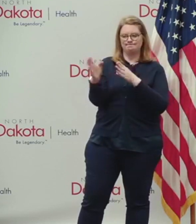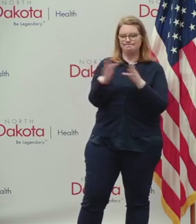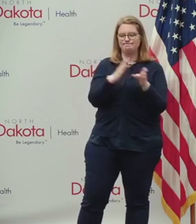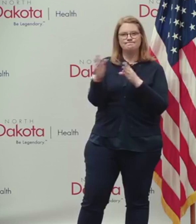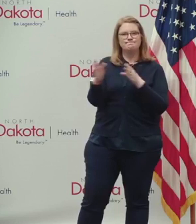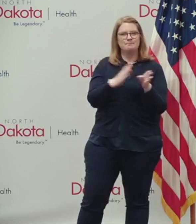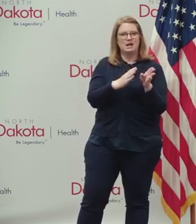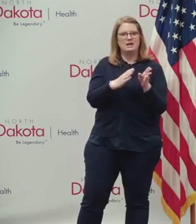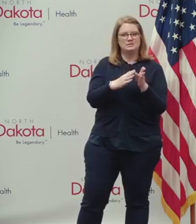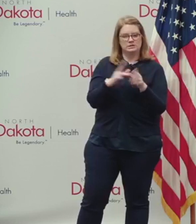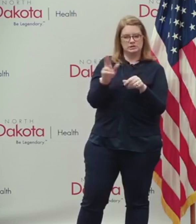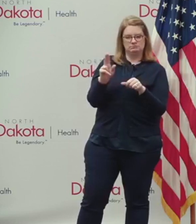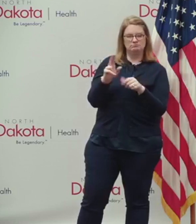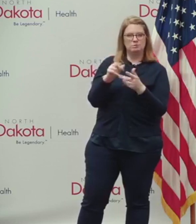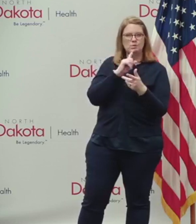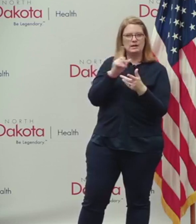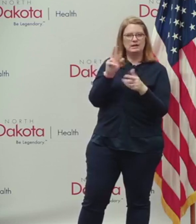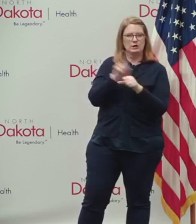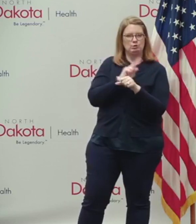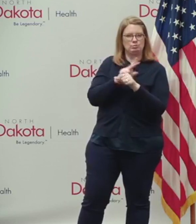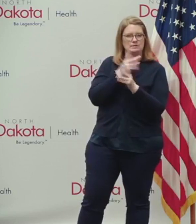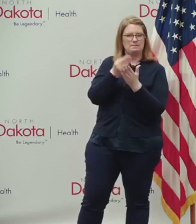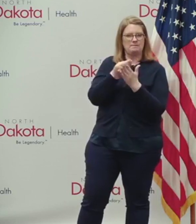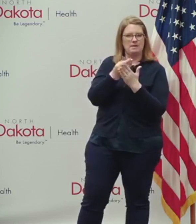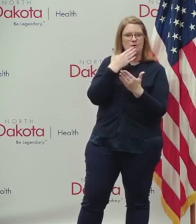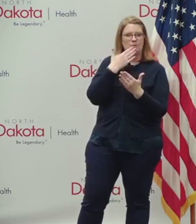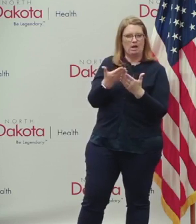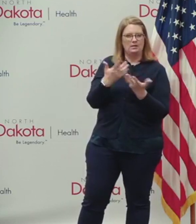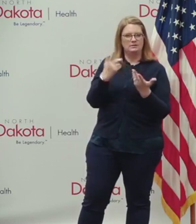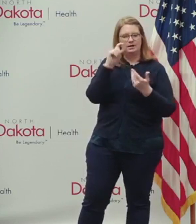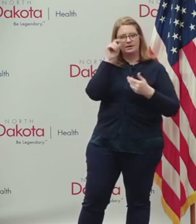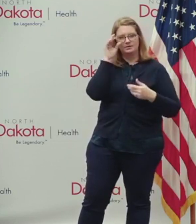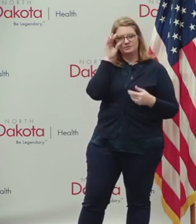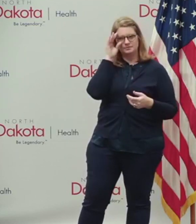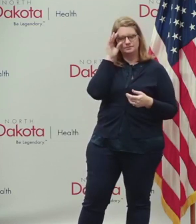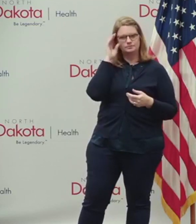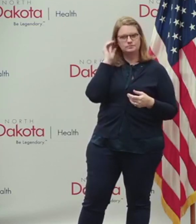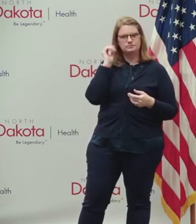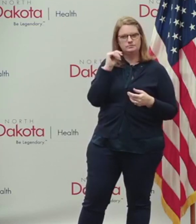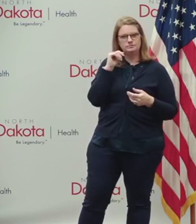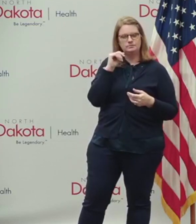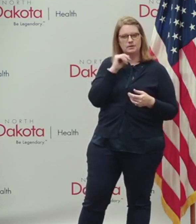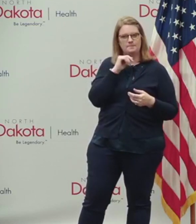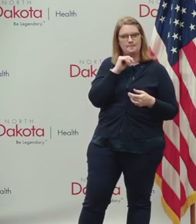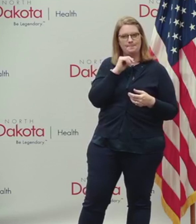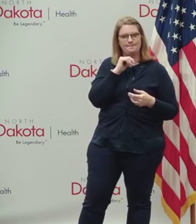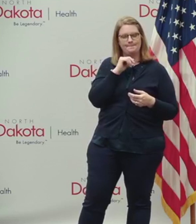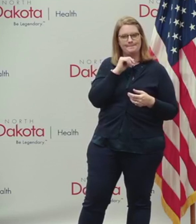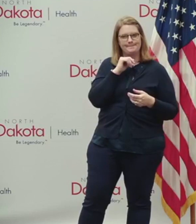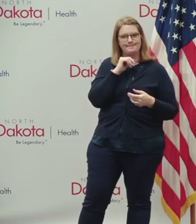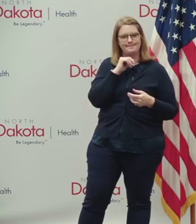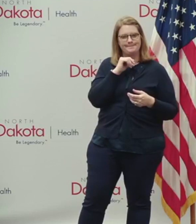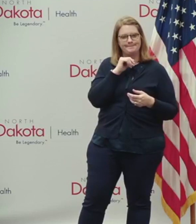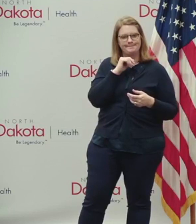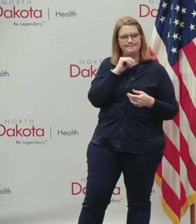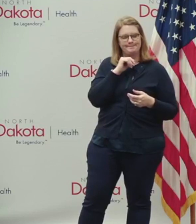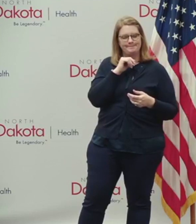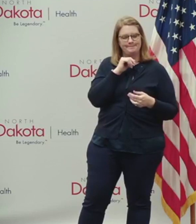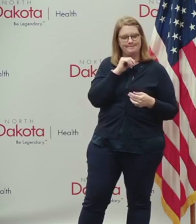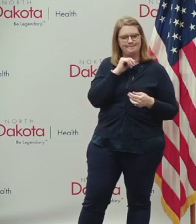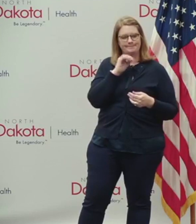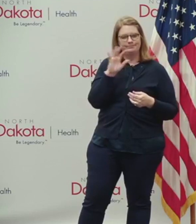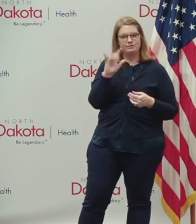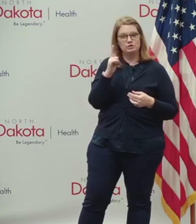we're making the full and best use of the North Dakota's capacity.